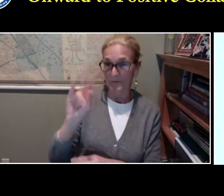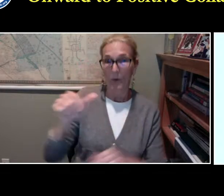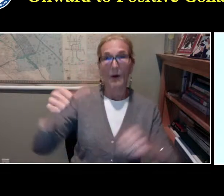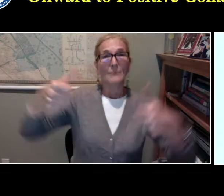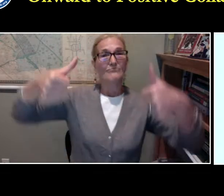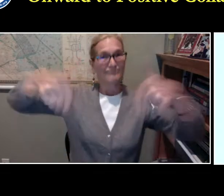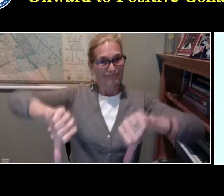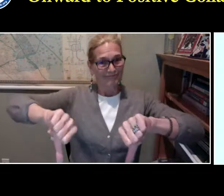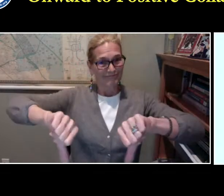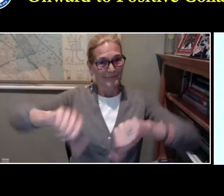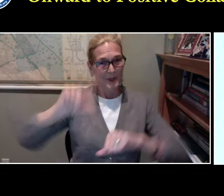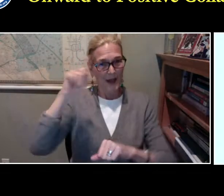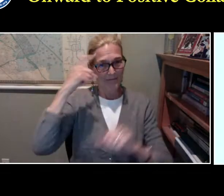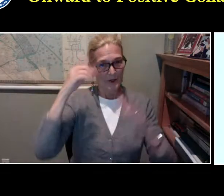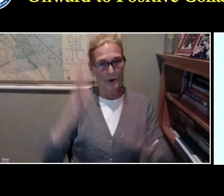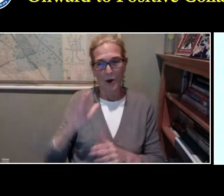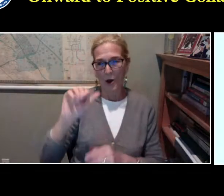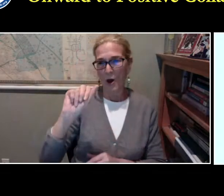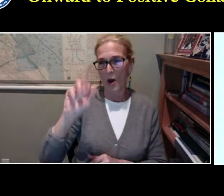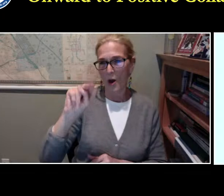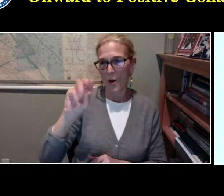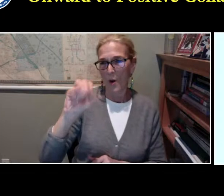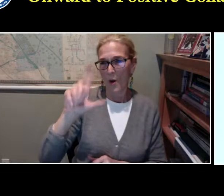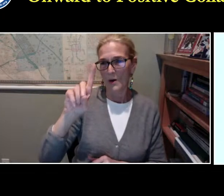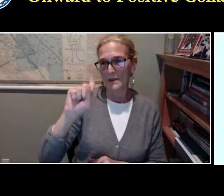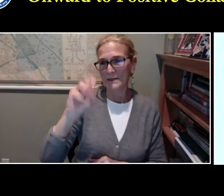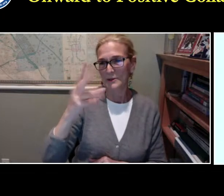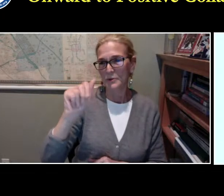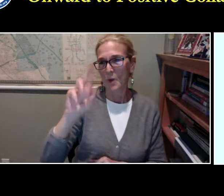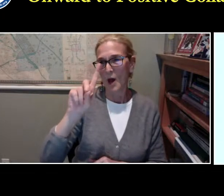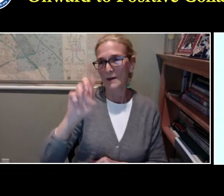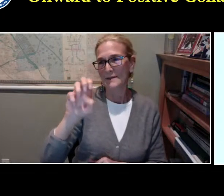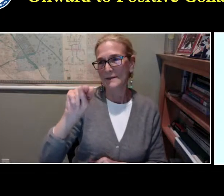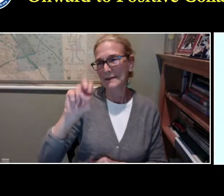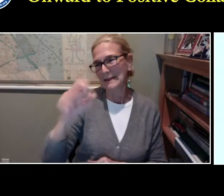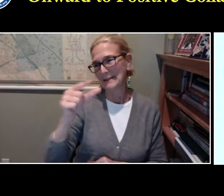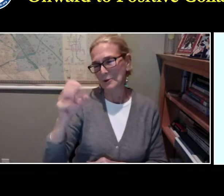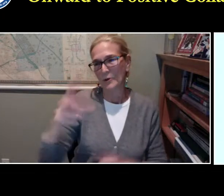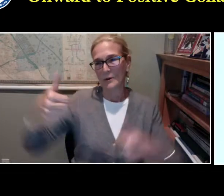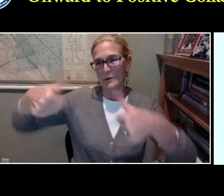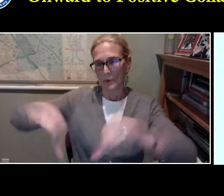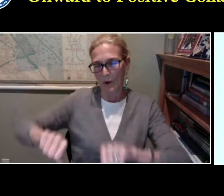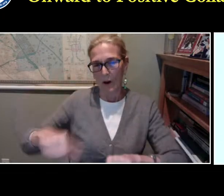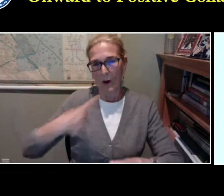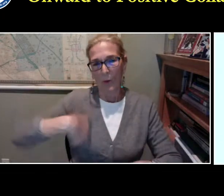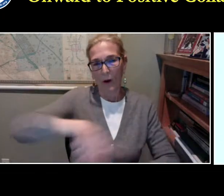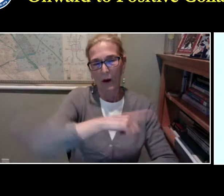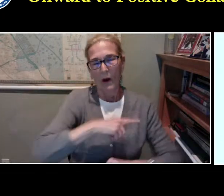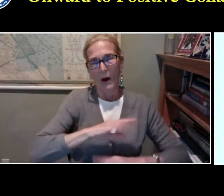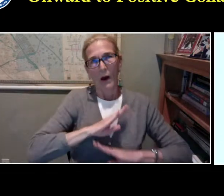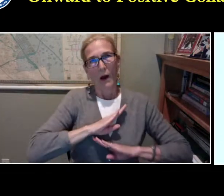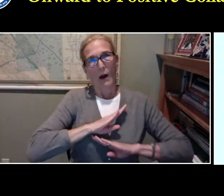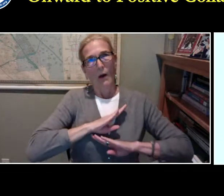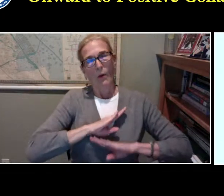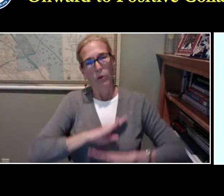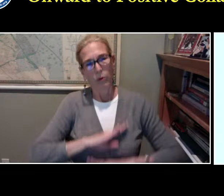And in 20, again, I want to say for AB 2072 was